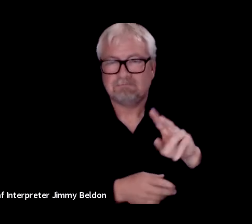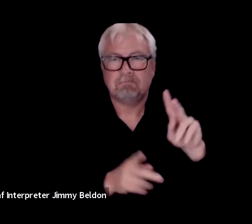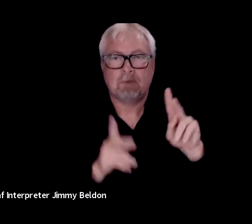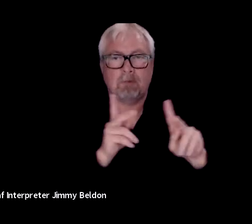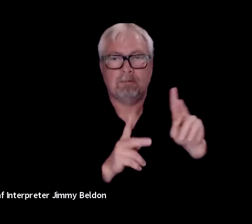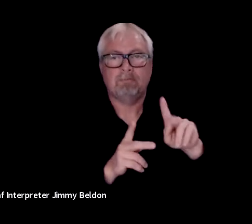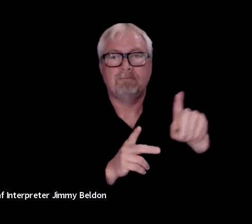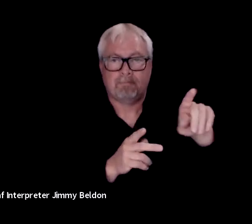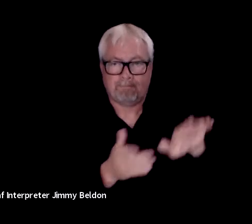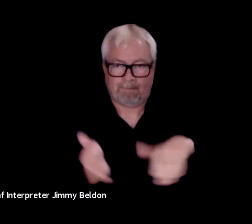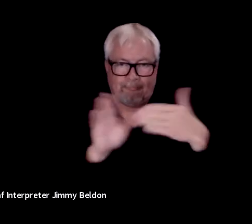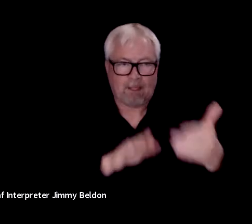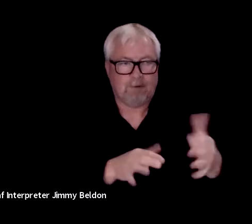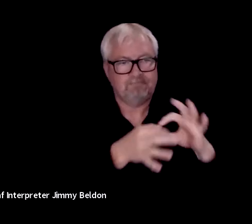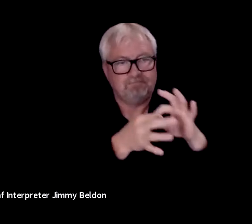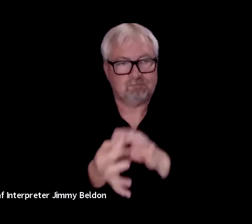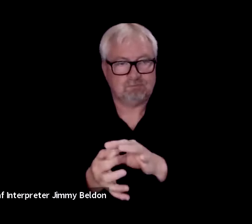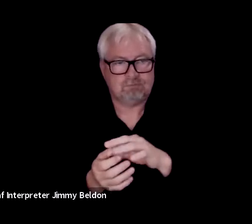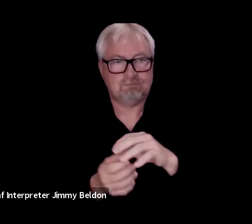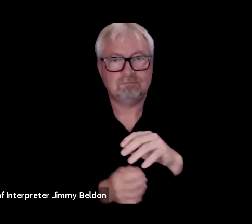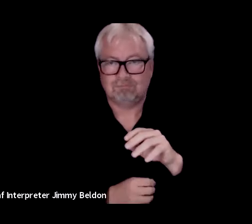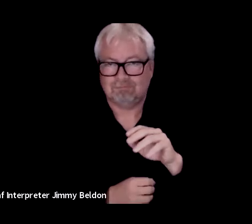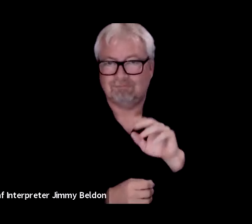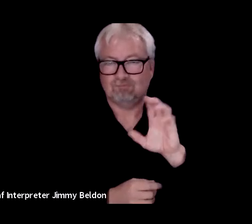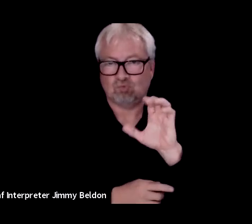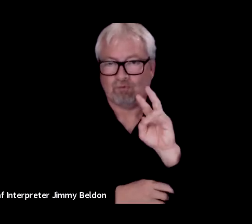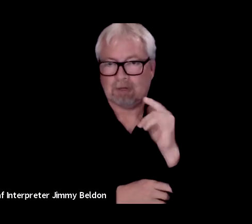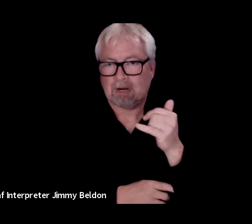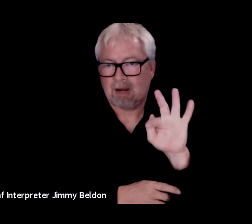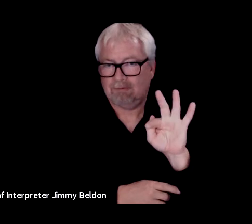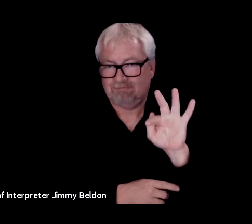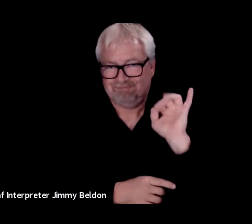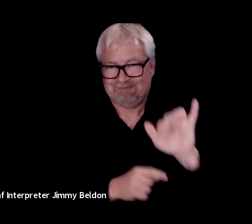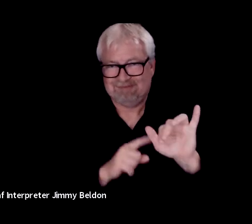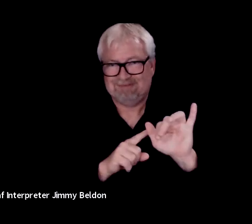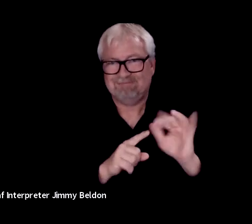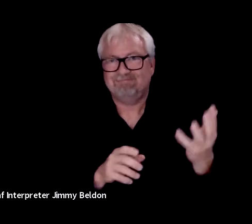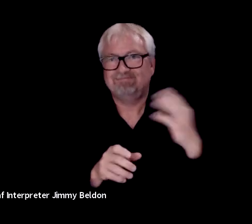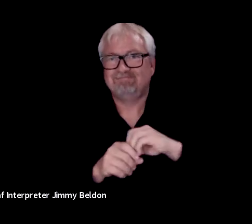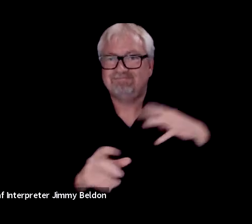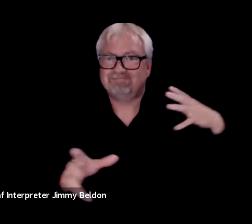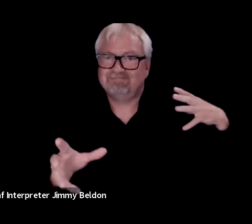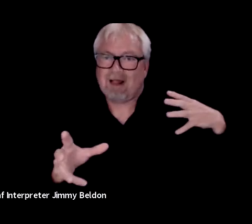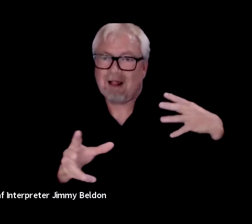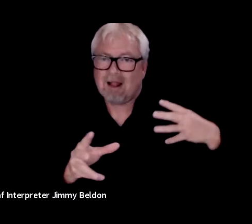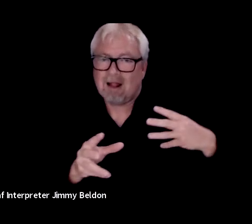which have that caveat I just talked about, the daily average over the past week is